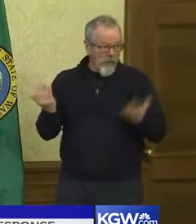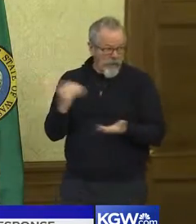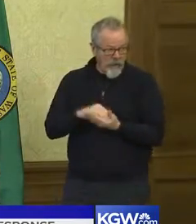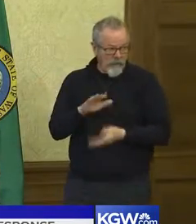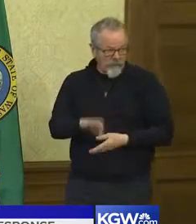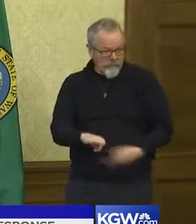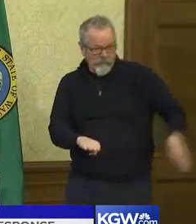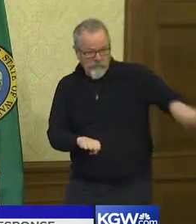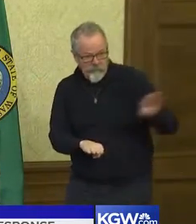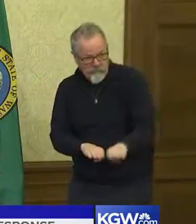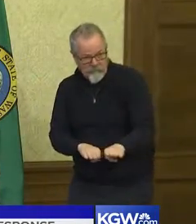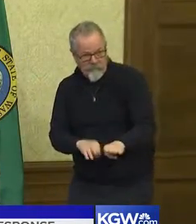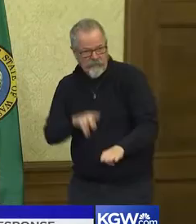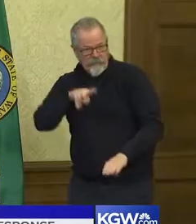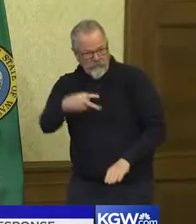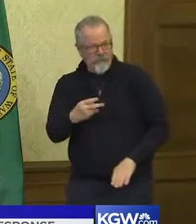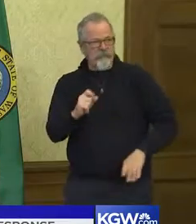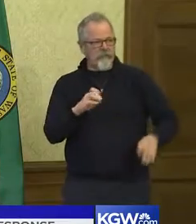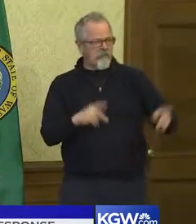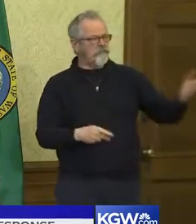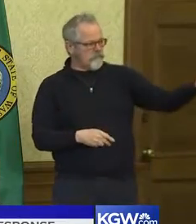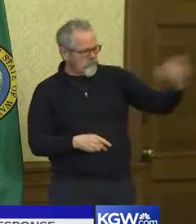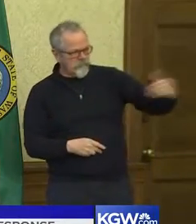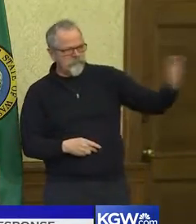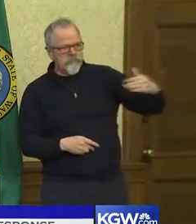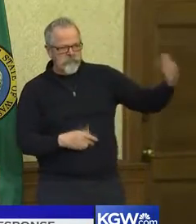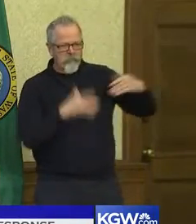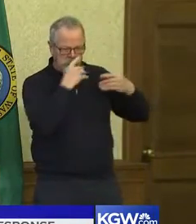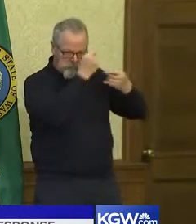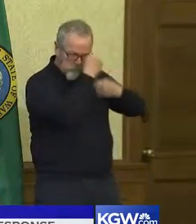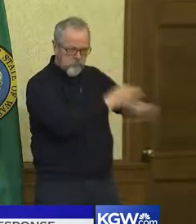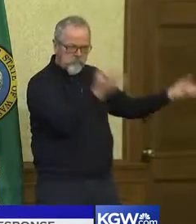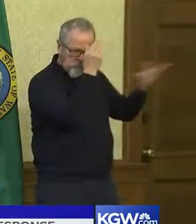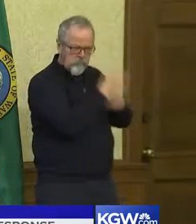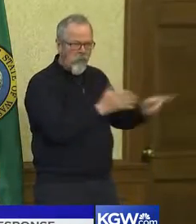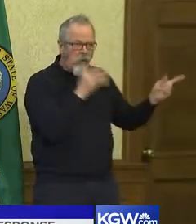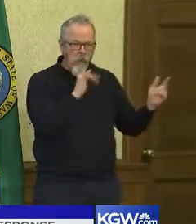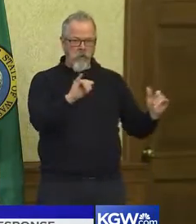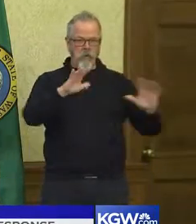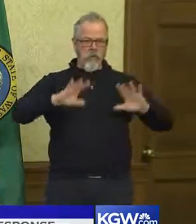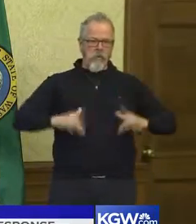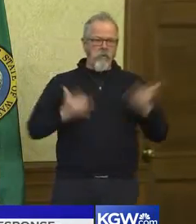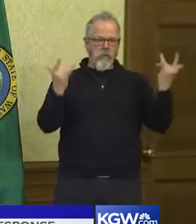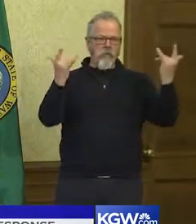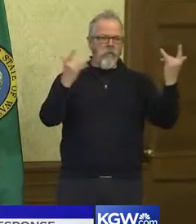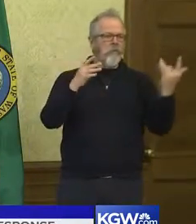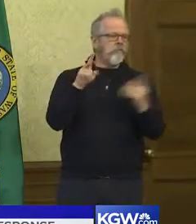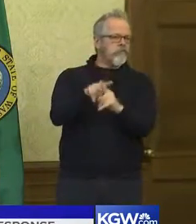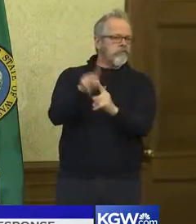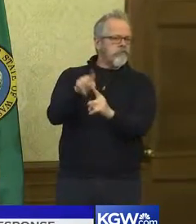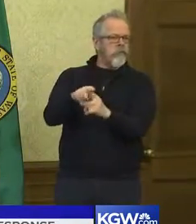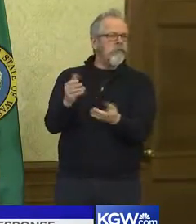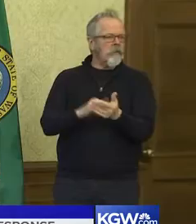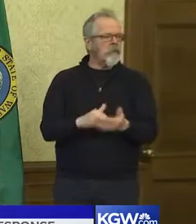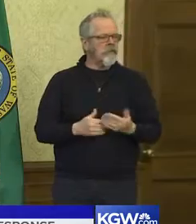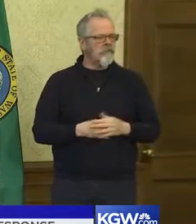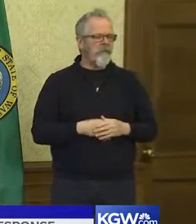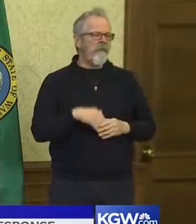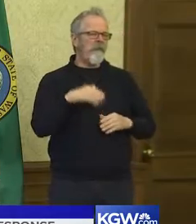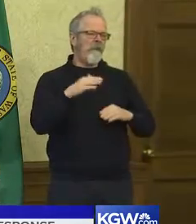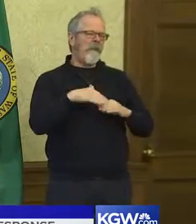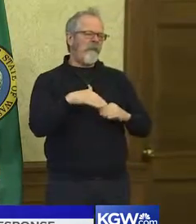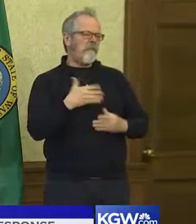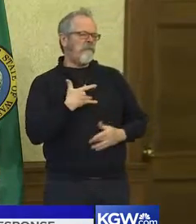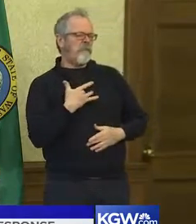couple of 100,000 people who we know have not been able to get approved, and we're looking forward to supporting them and getting them the benefits that